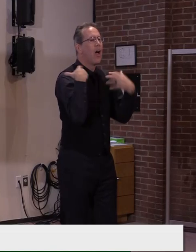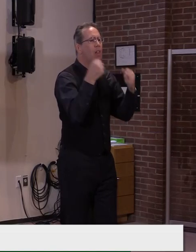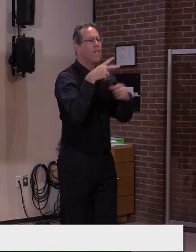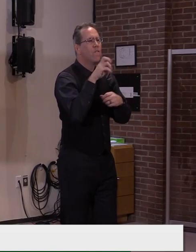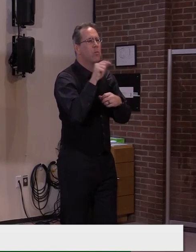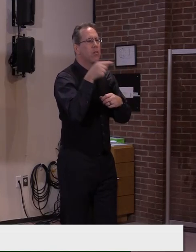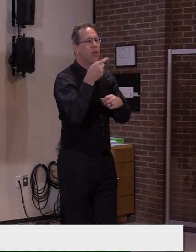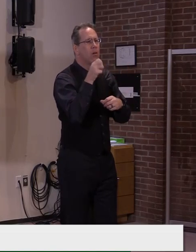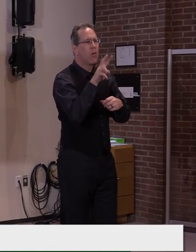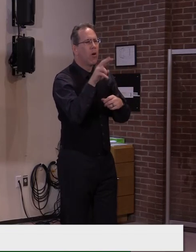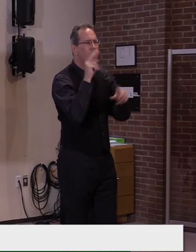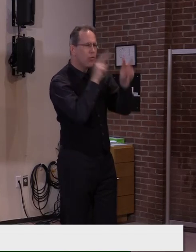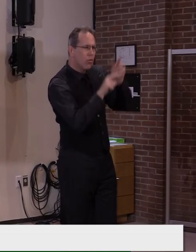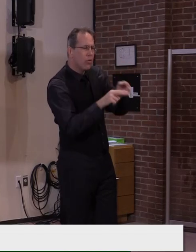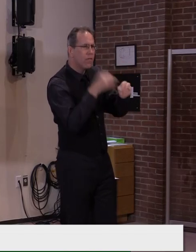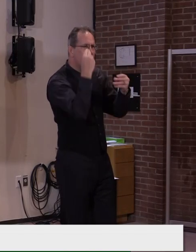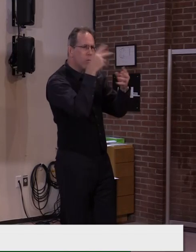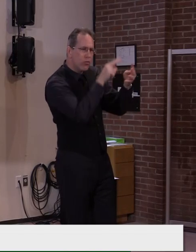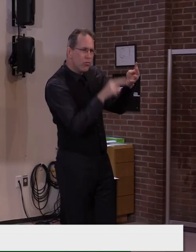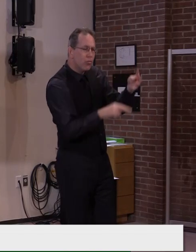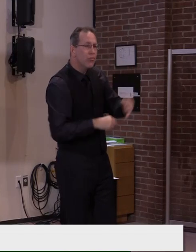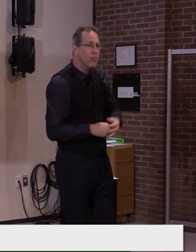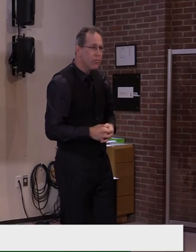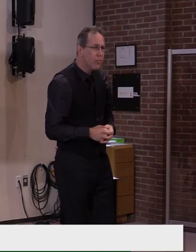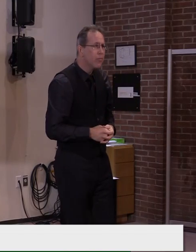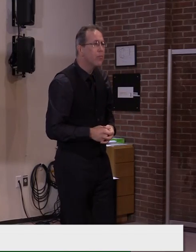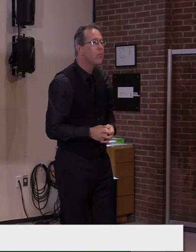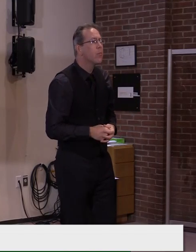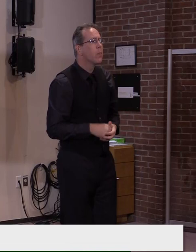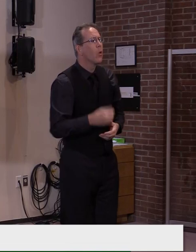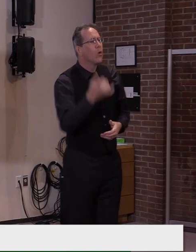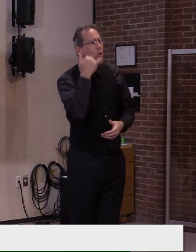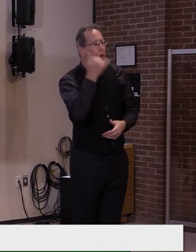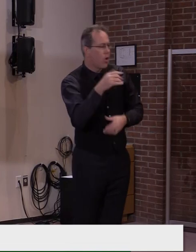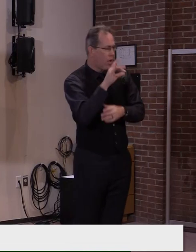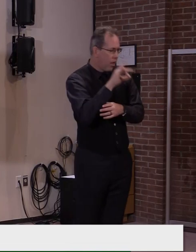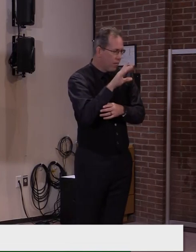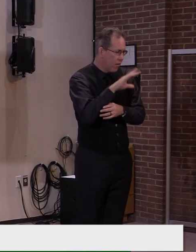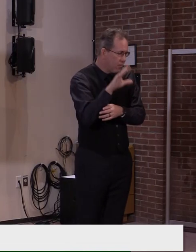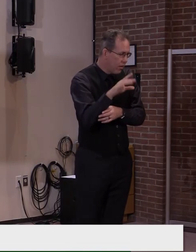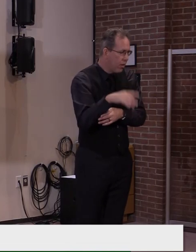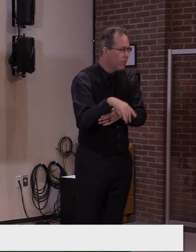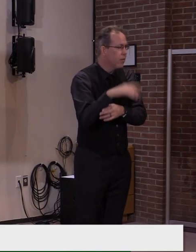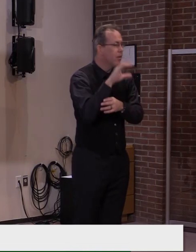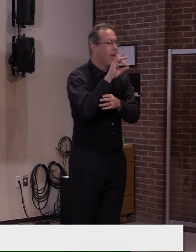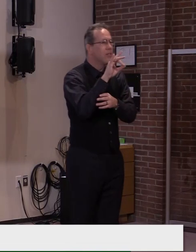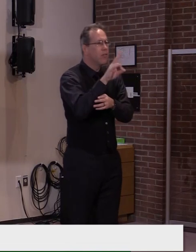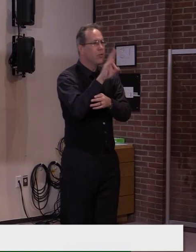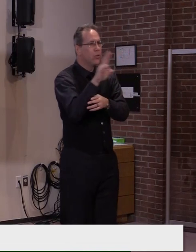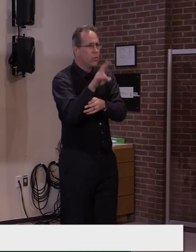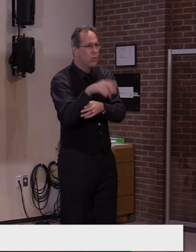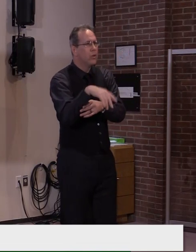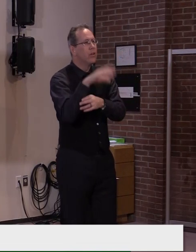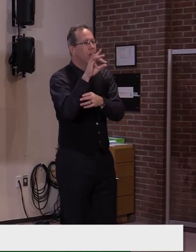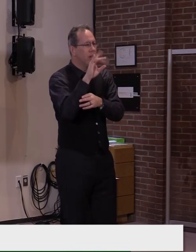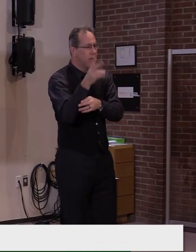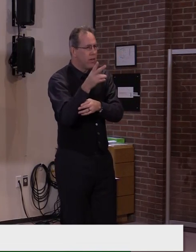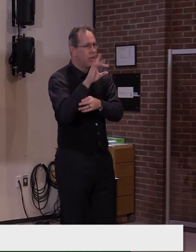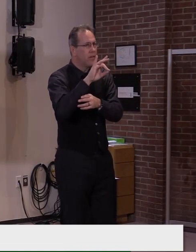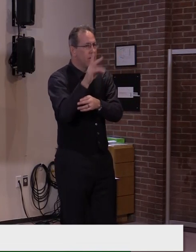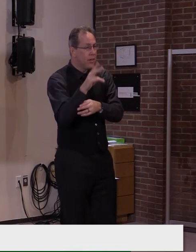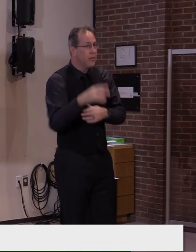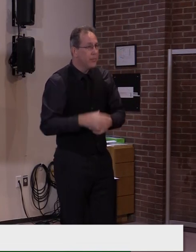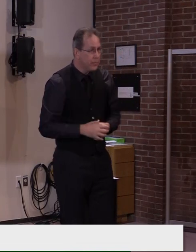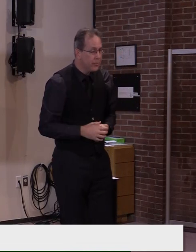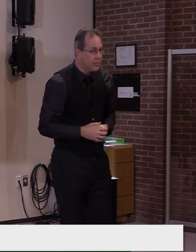855-722-7878. In closing, as the governor mentioned, this is my last press conference. I will be retiring at the end of the week. But before